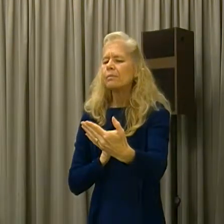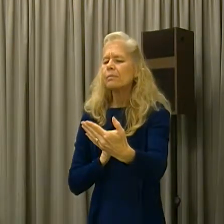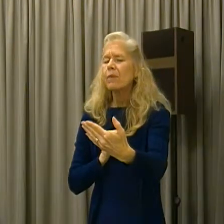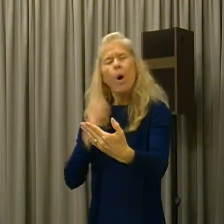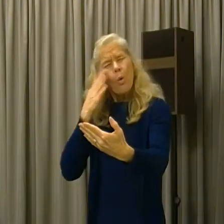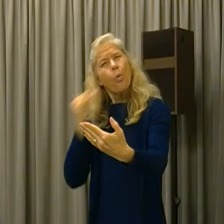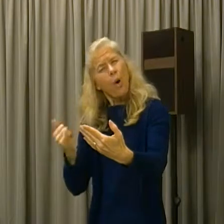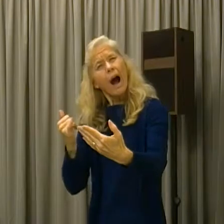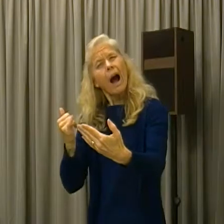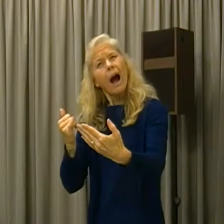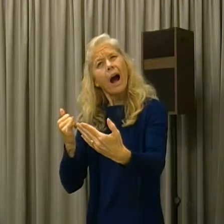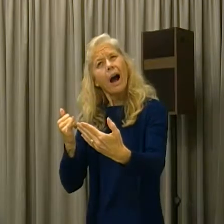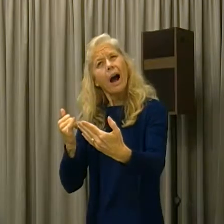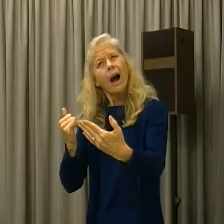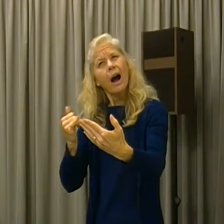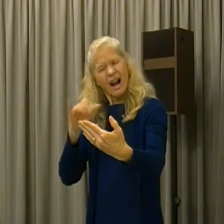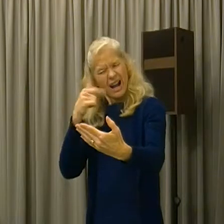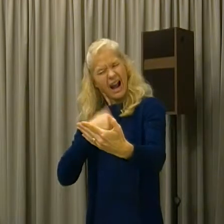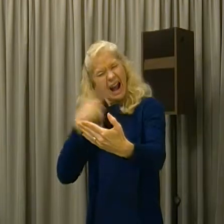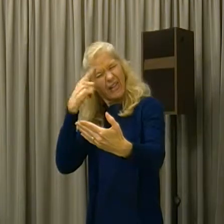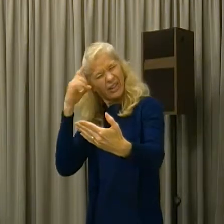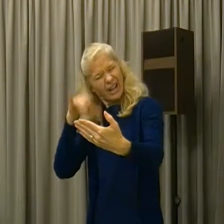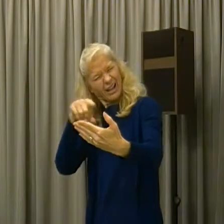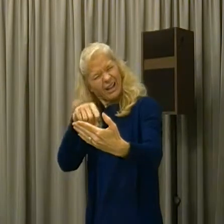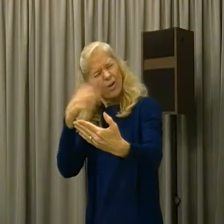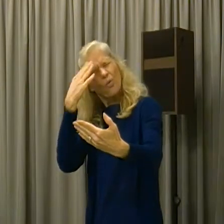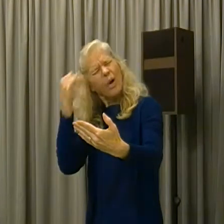or when that thought, those thoughts become a deed or deeds,